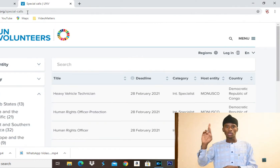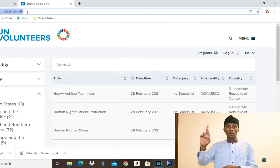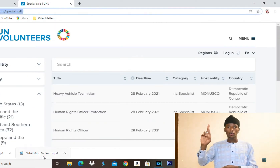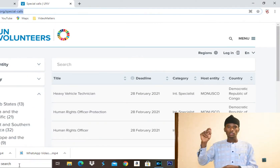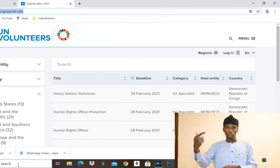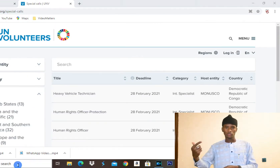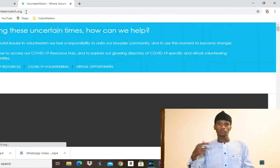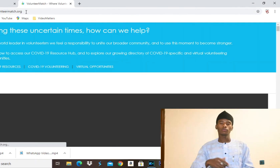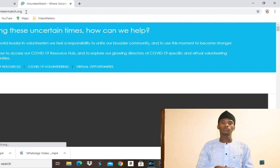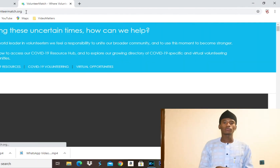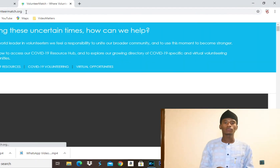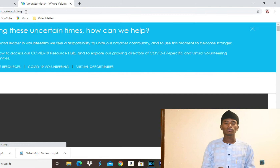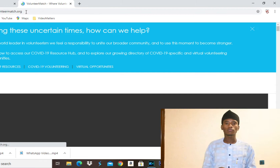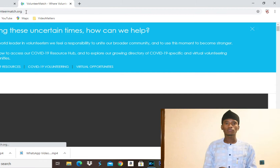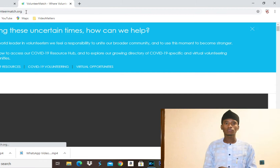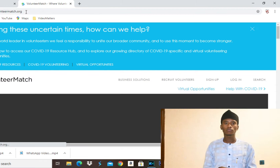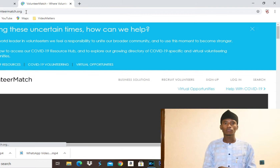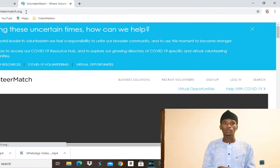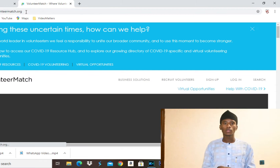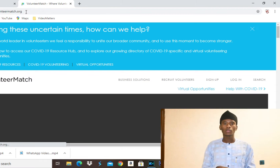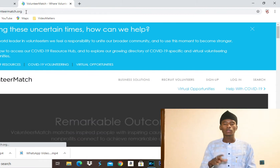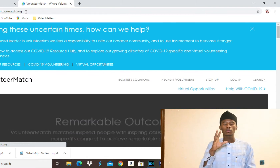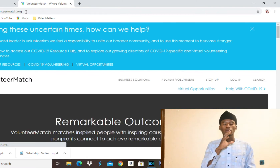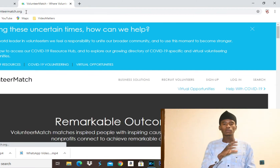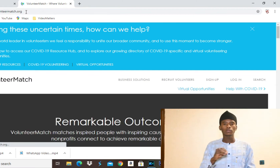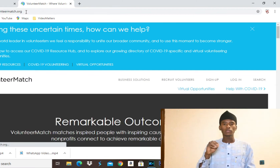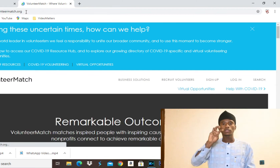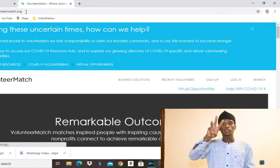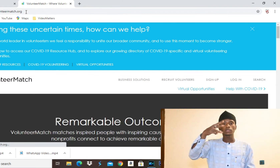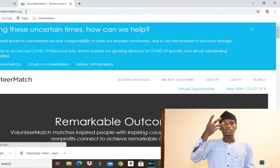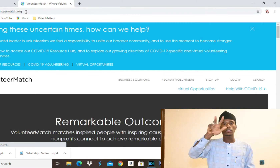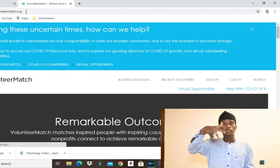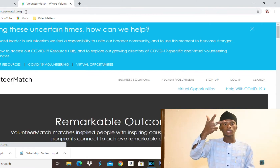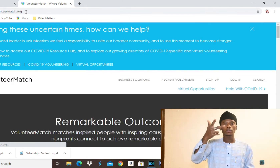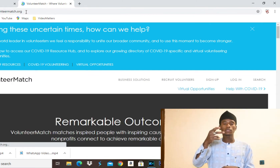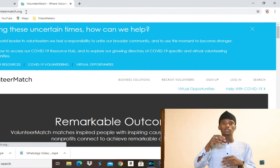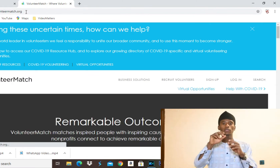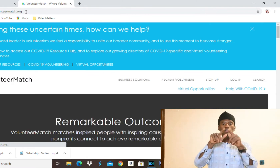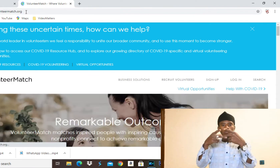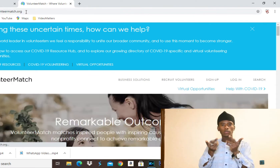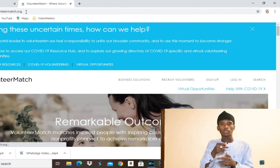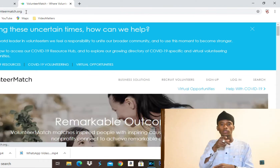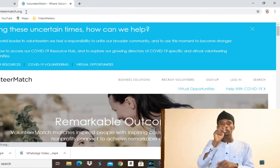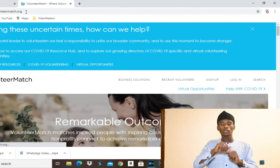www.unv.org. The third place you can look for is an organization called